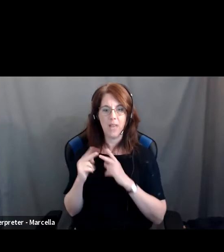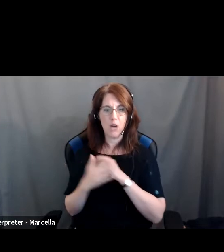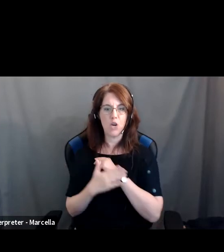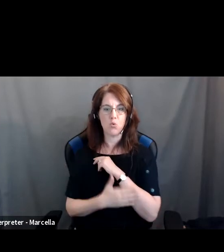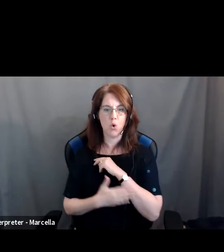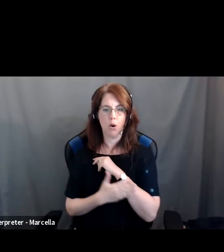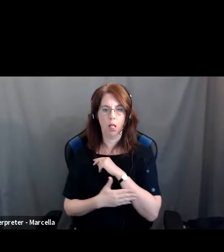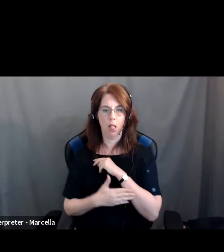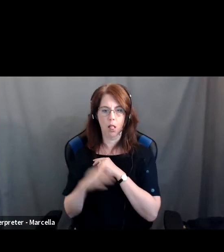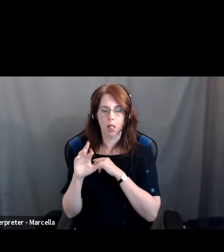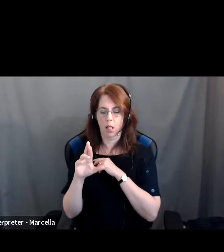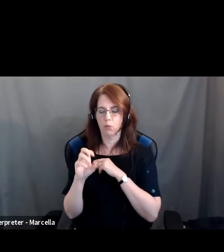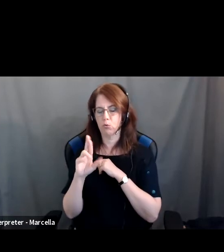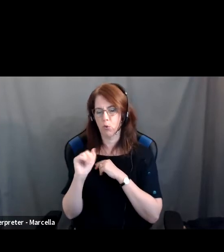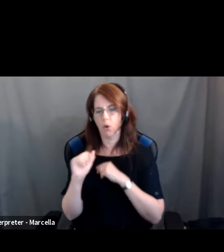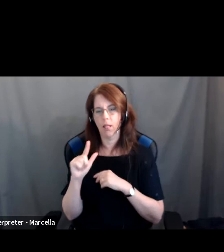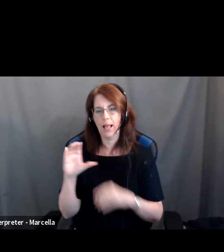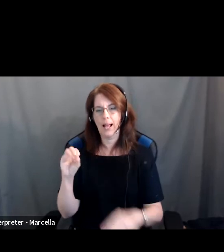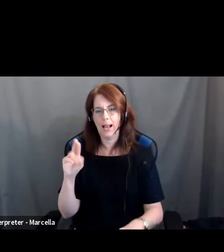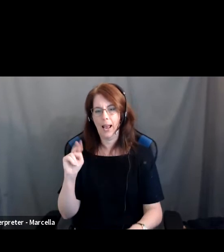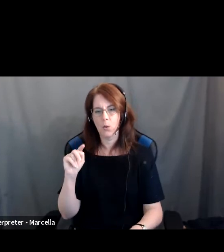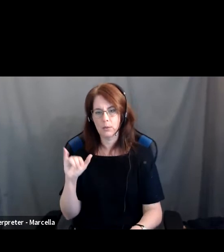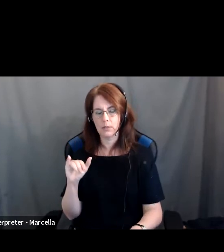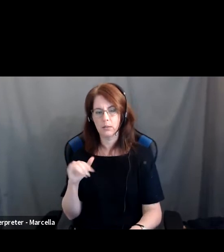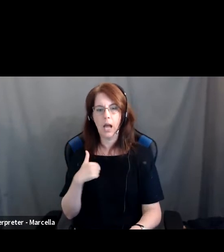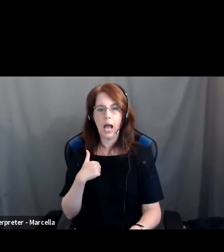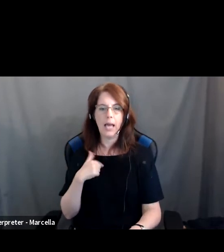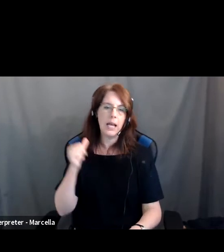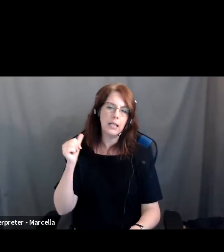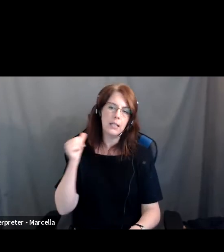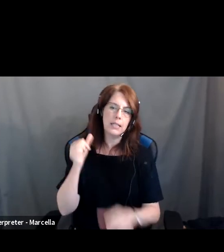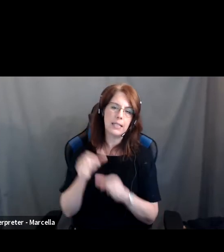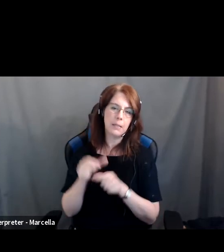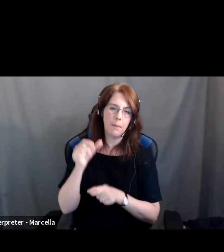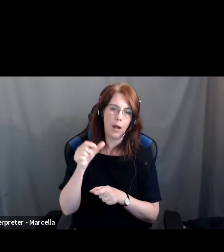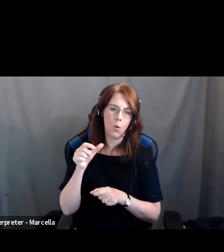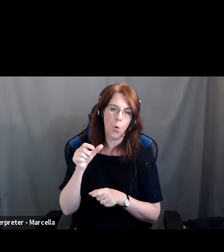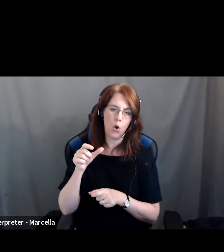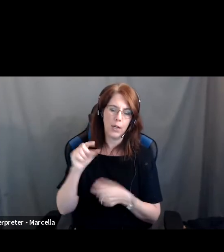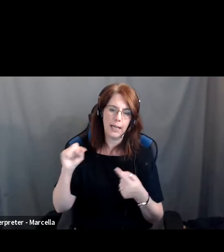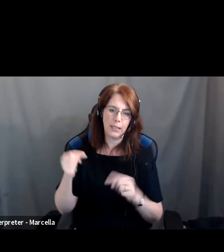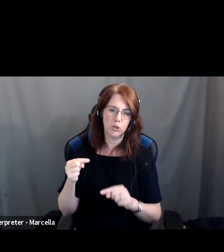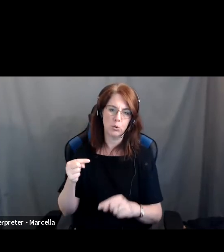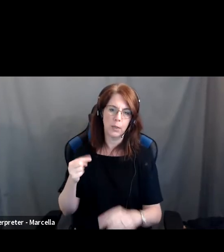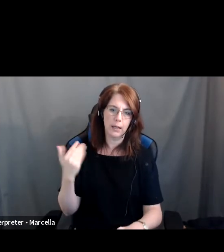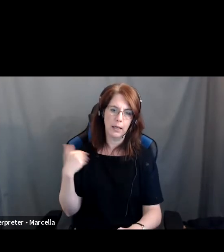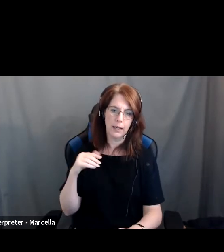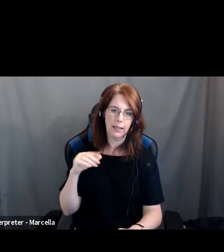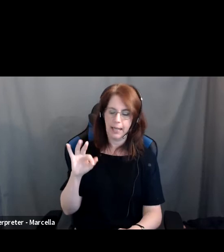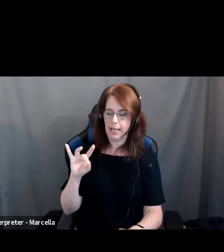county. I had a spinal cord injury in '83, long before the ADA